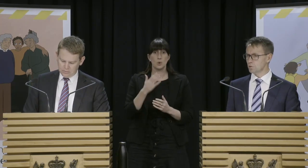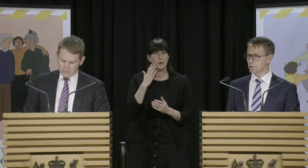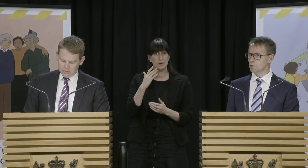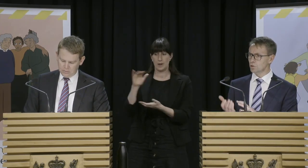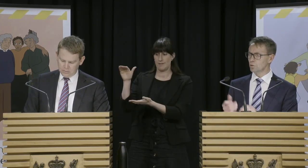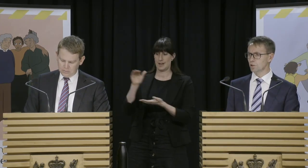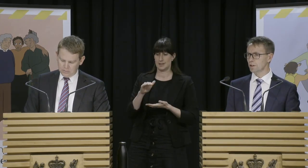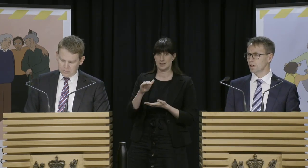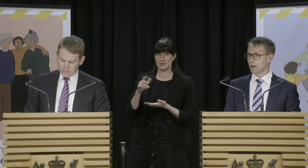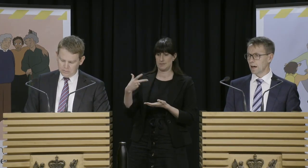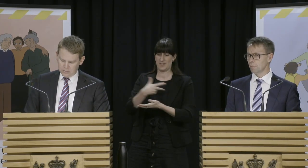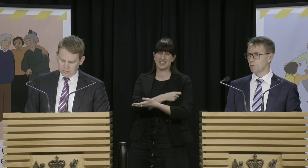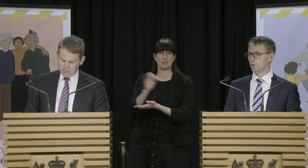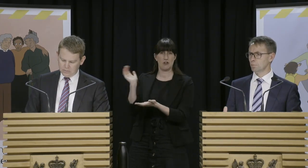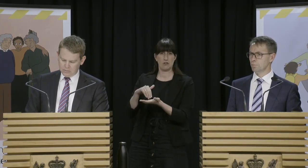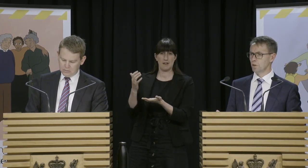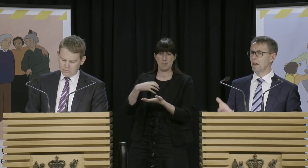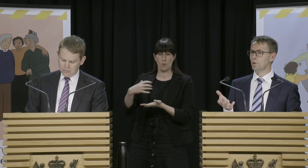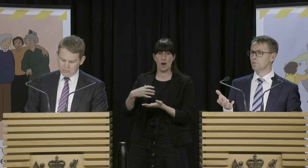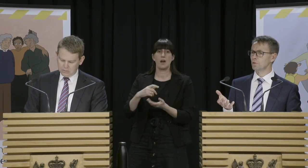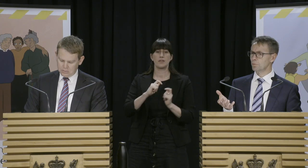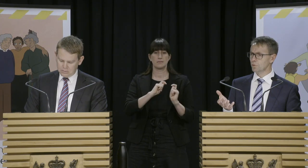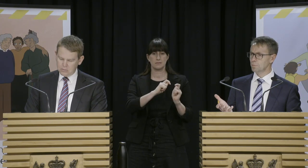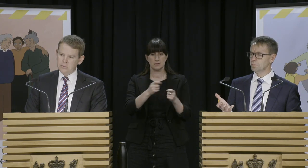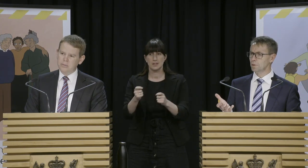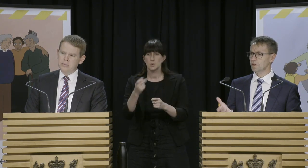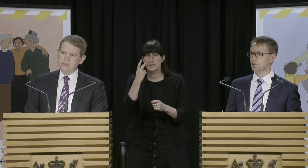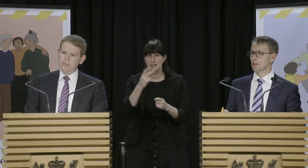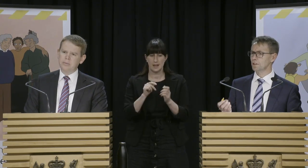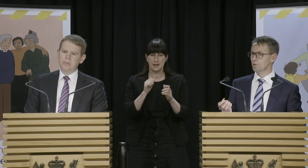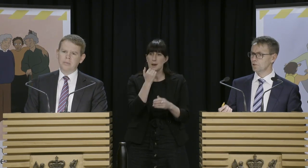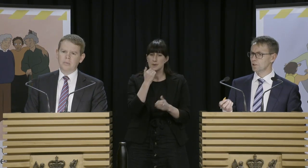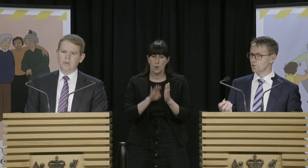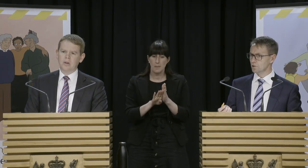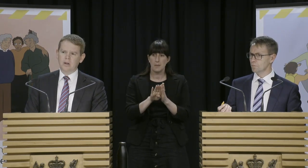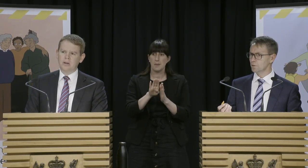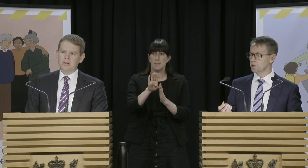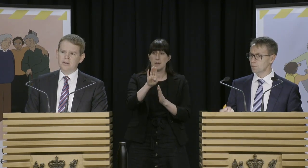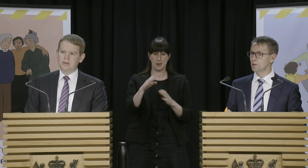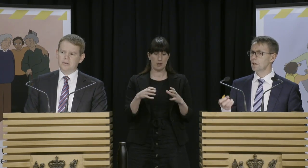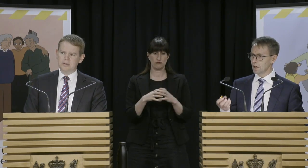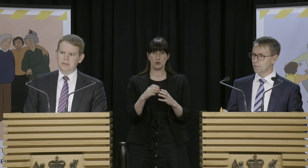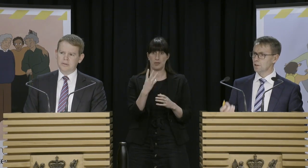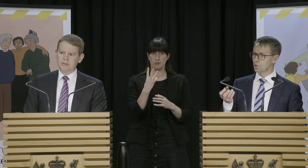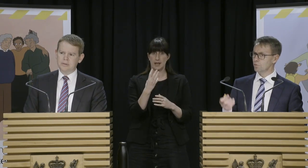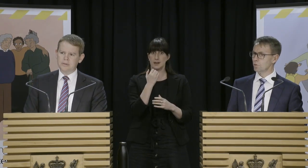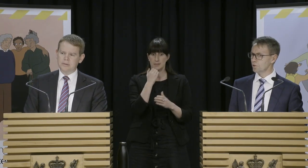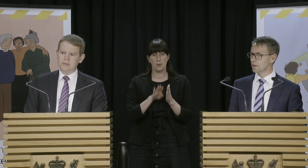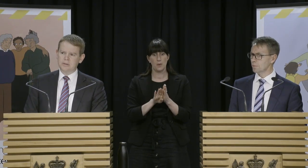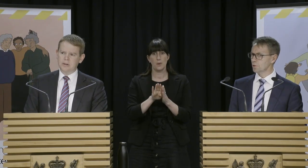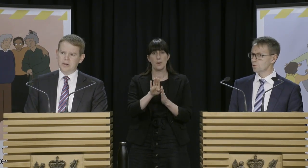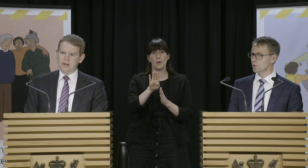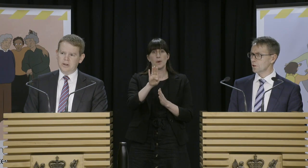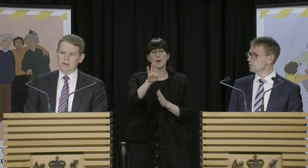go up each week, you will see the number of Group 3 people being vaccinated increasing considerably week on week, and then Group 4